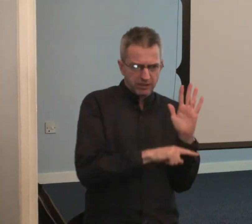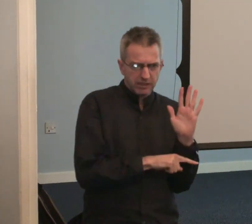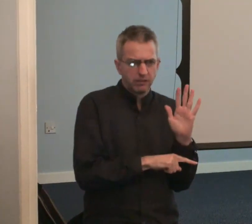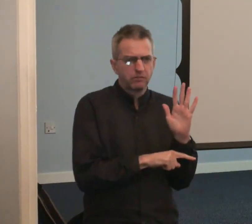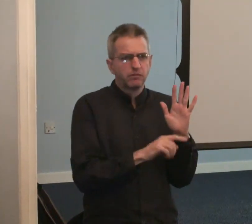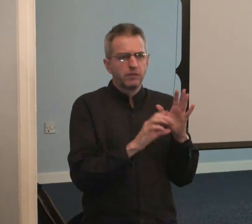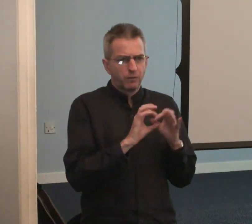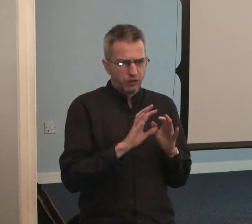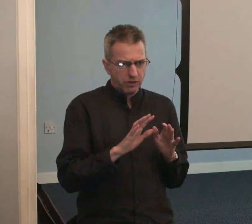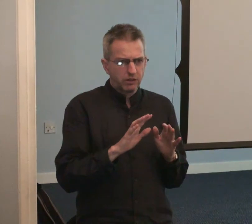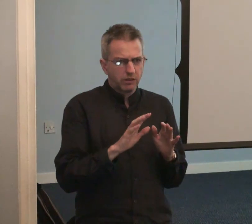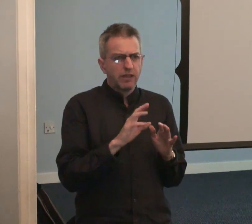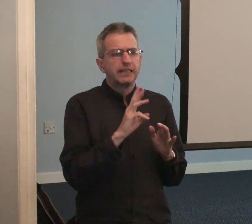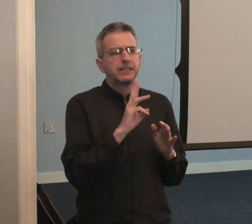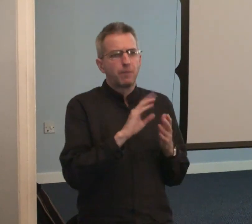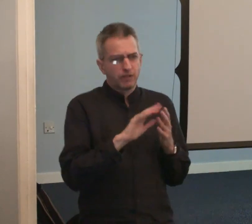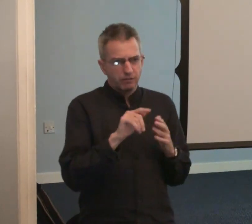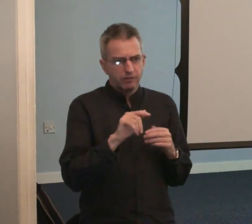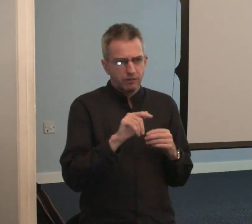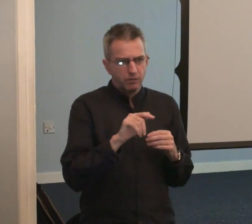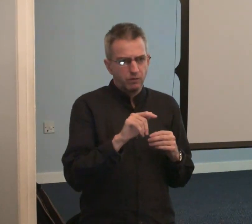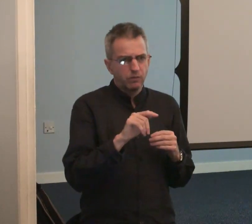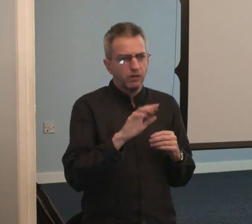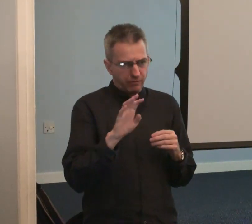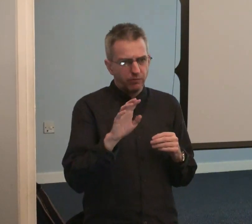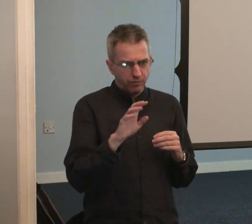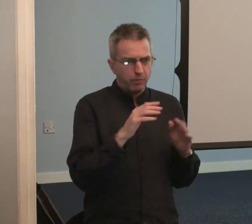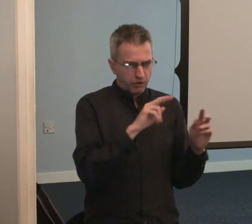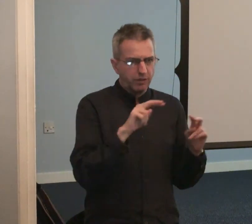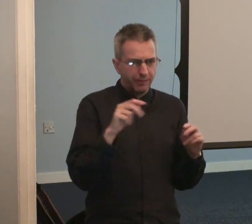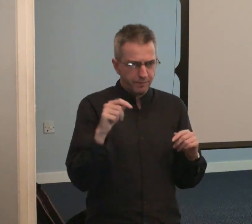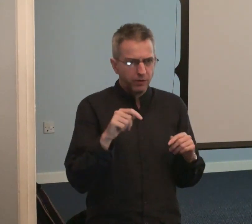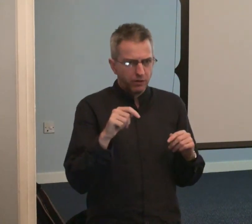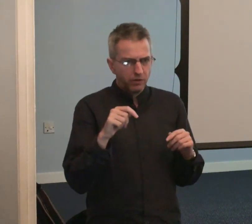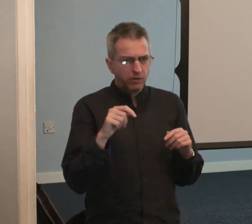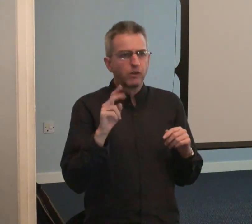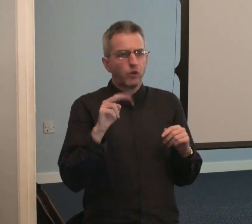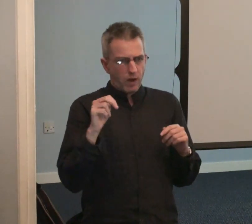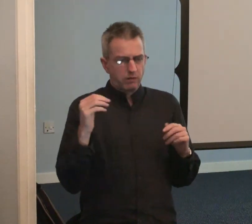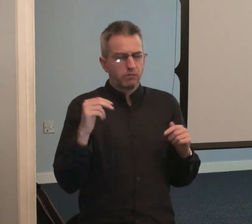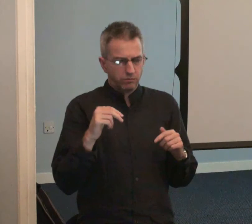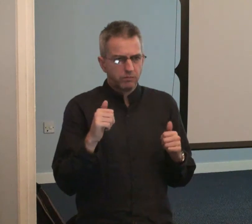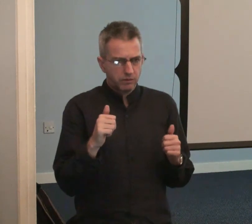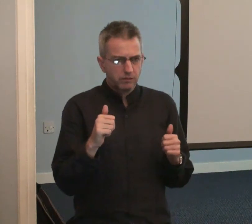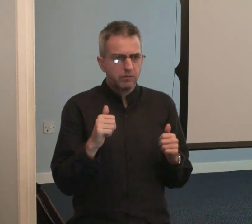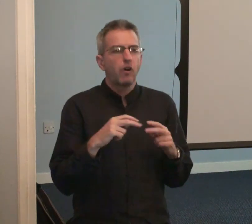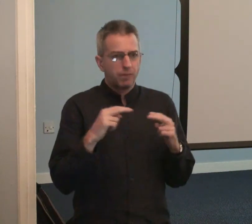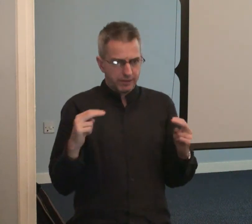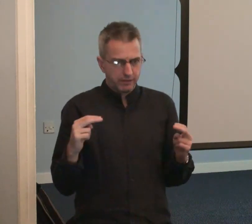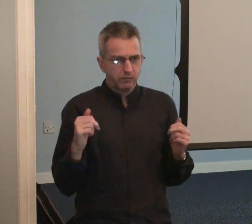You're right, the WHO, the World Health Organization, does have its own policies linked to health and their own perspective, and the UN